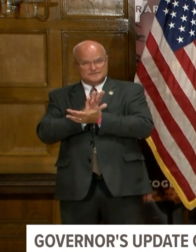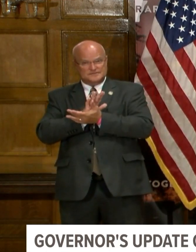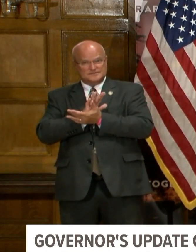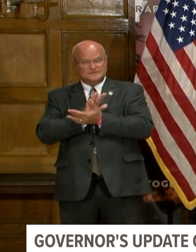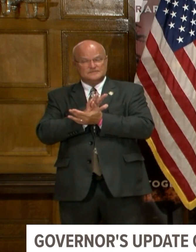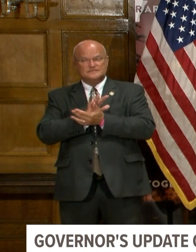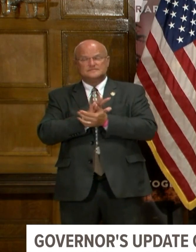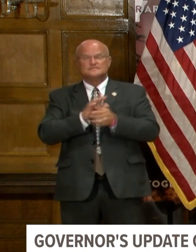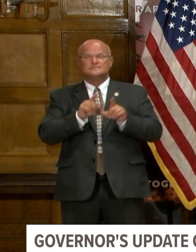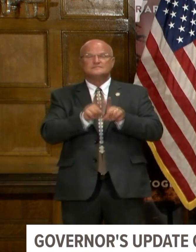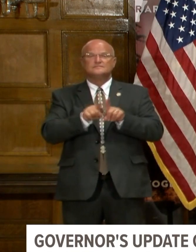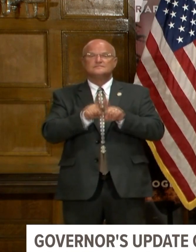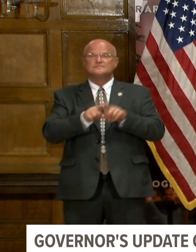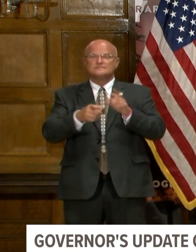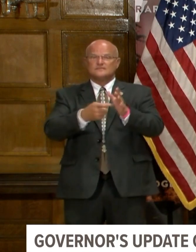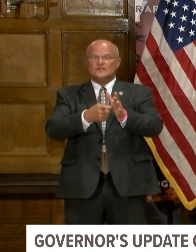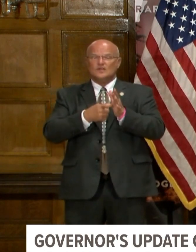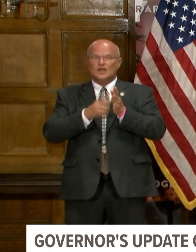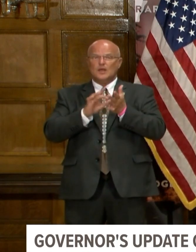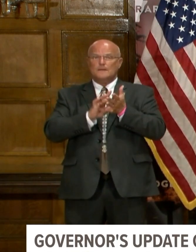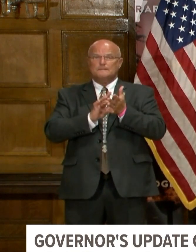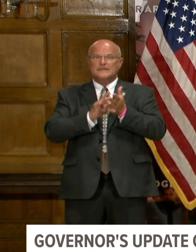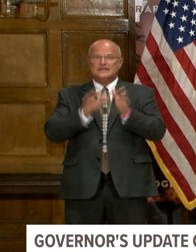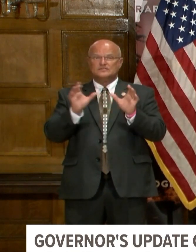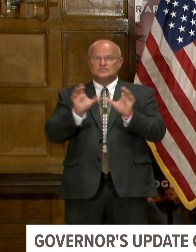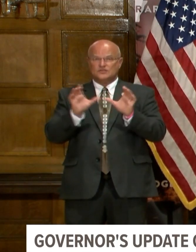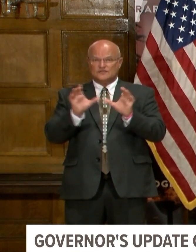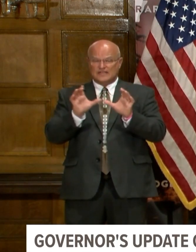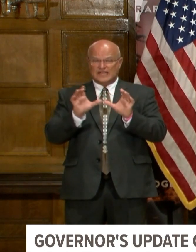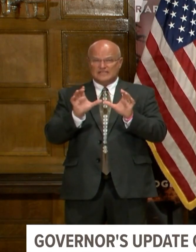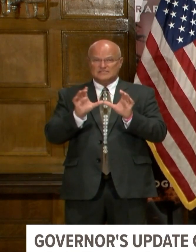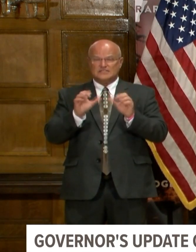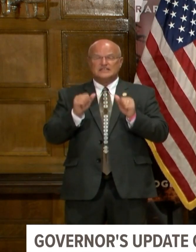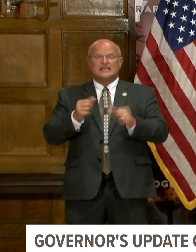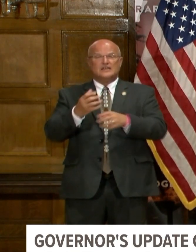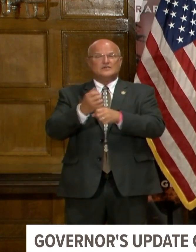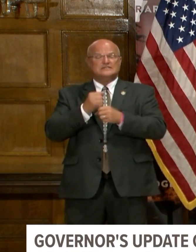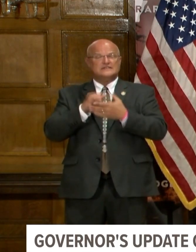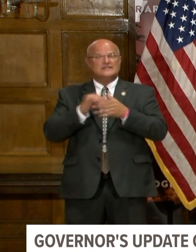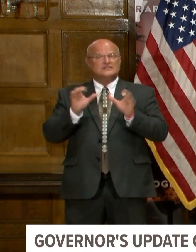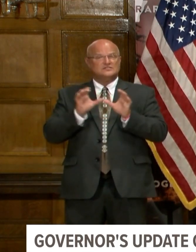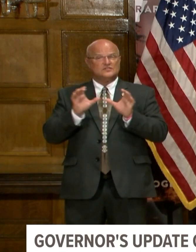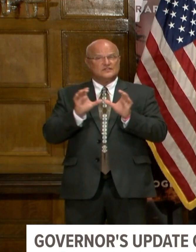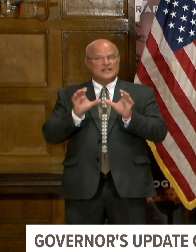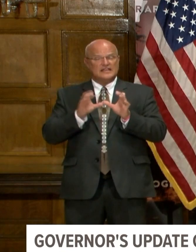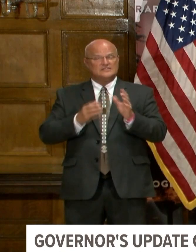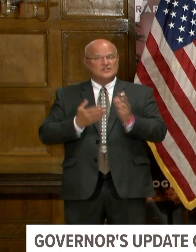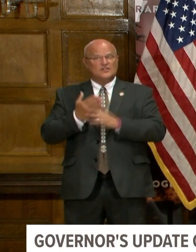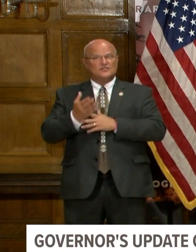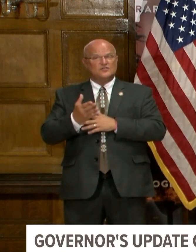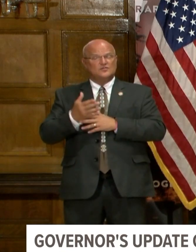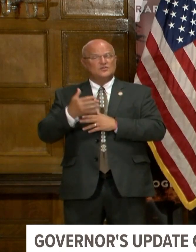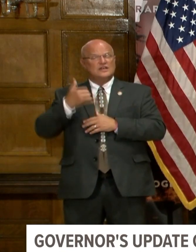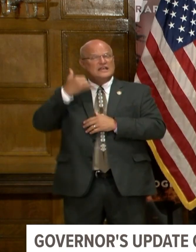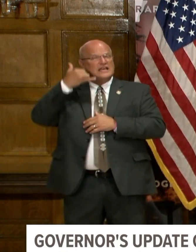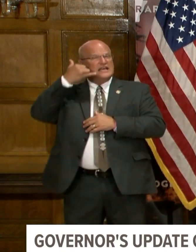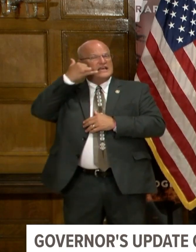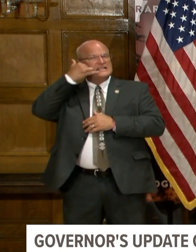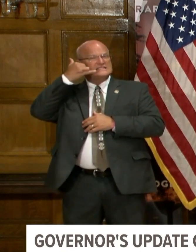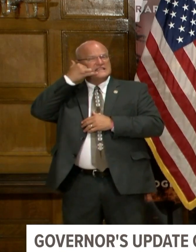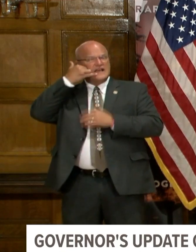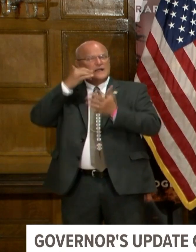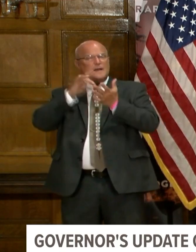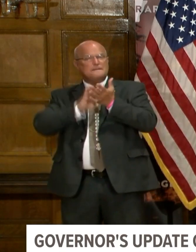And also the required medical certification, they can receive that certification through a telemedicine visit.